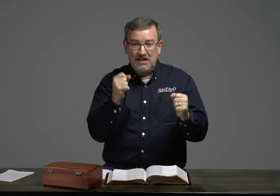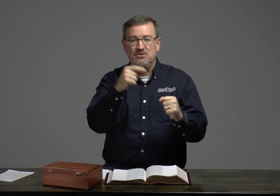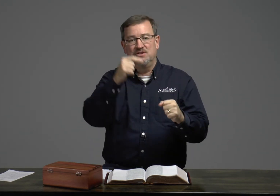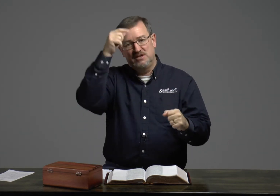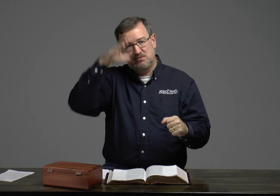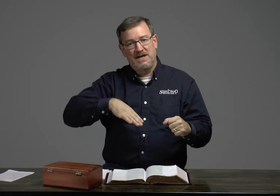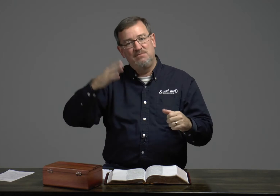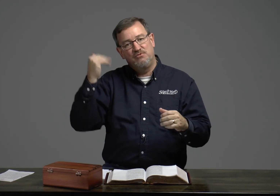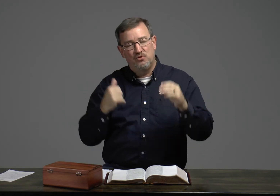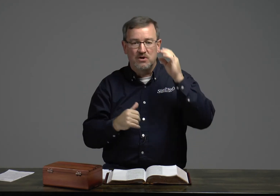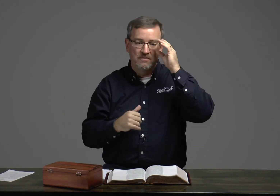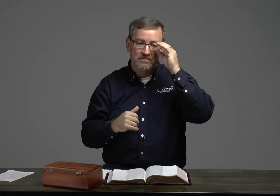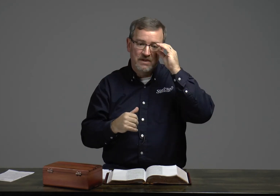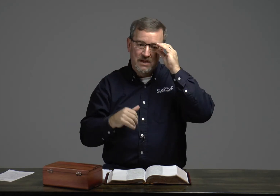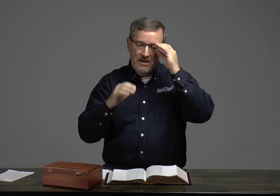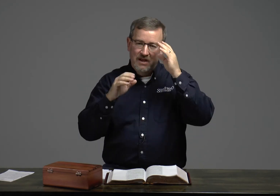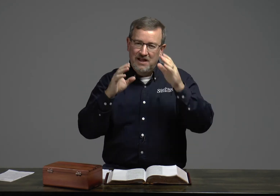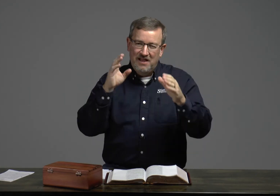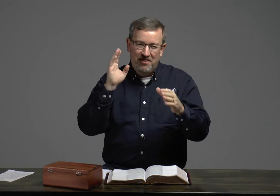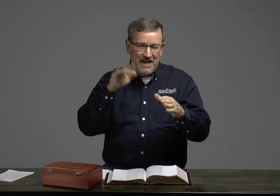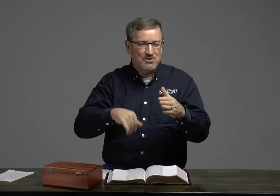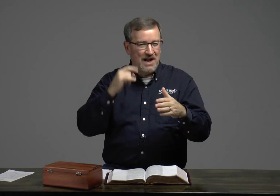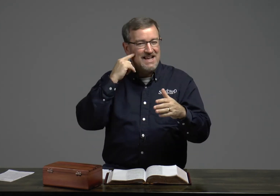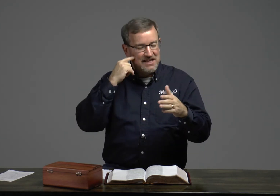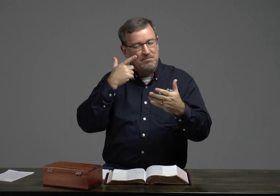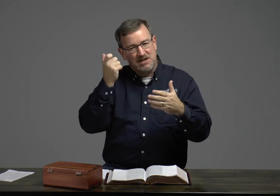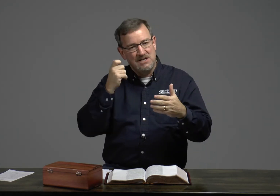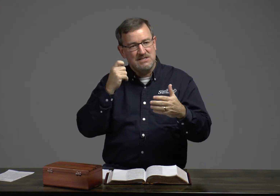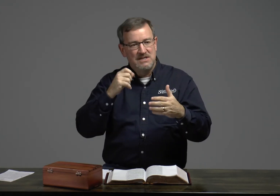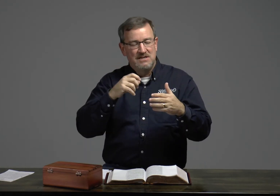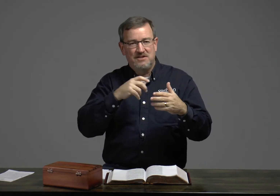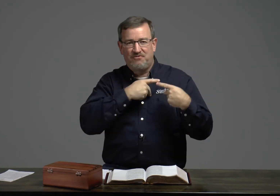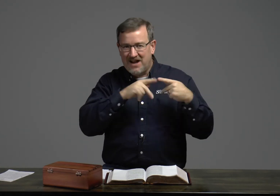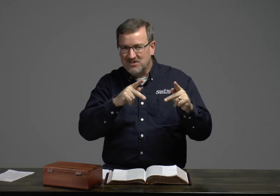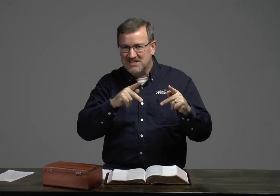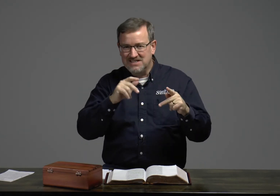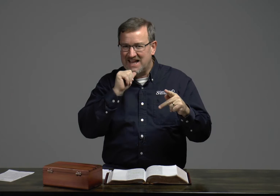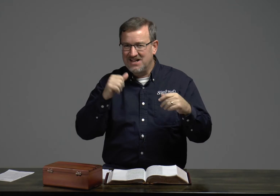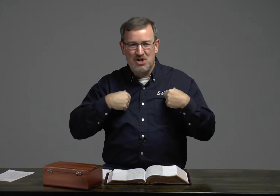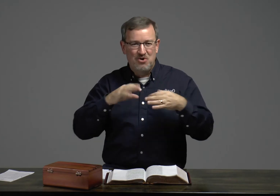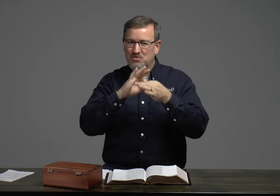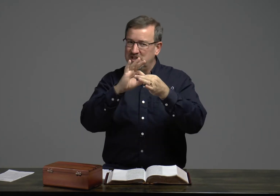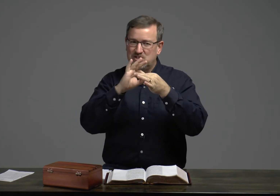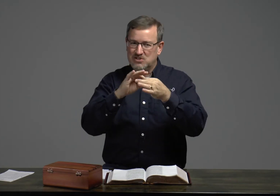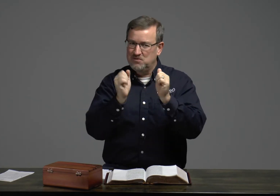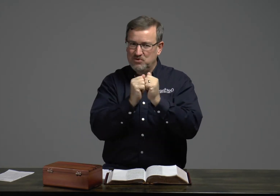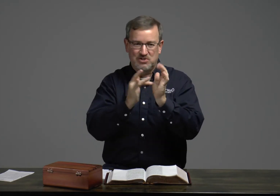healed this man before. That's what I think, because the Pharisees had no relationship with